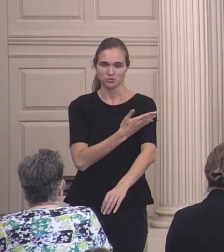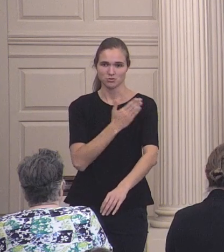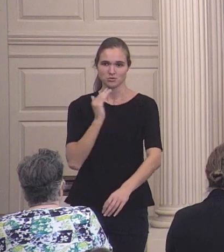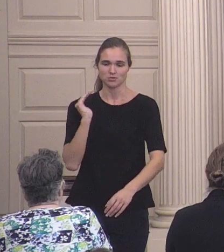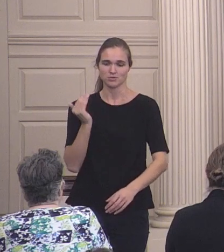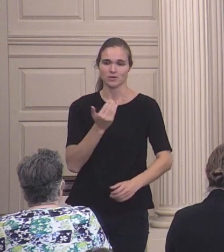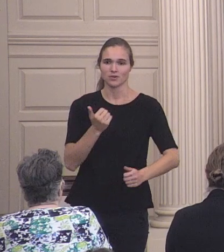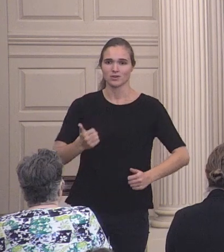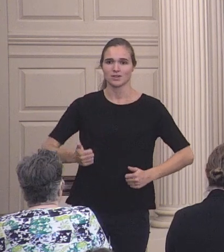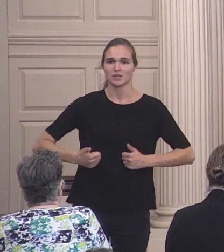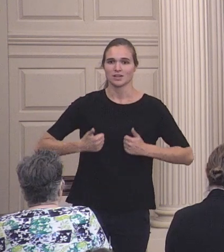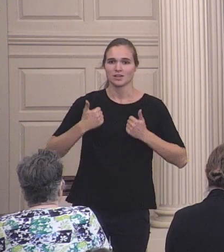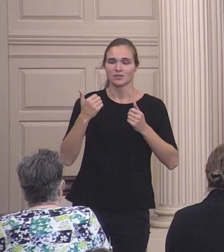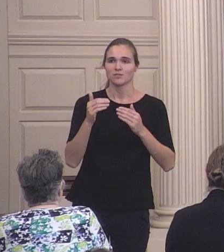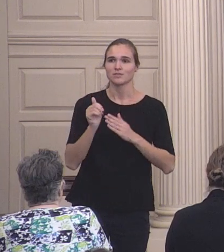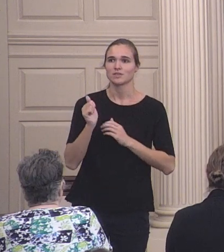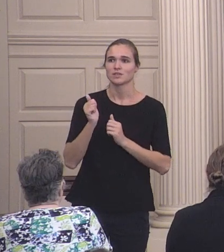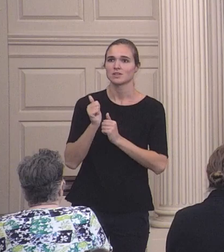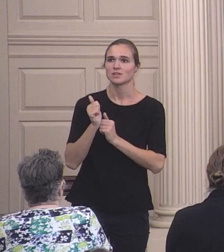eternal gladness.